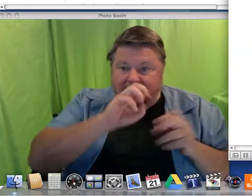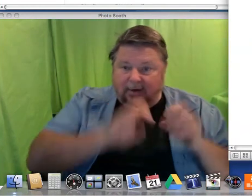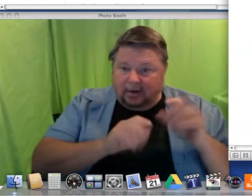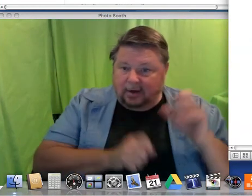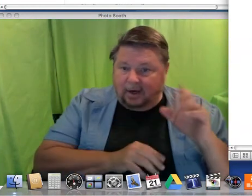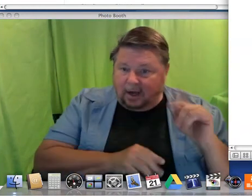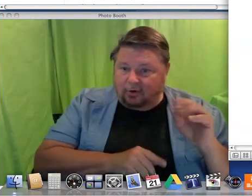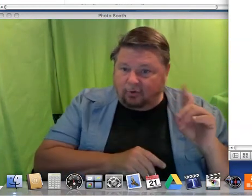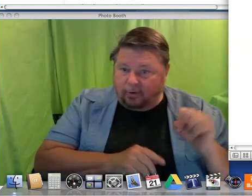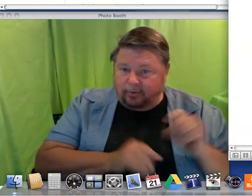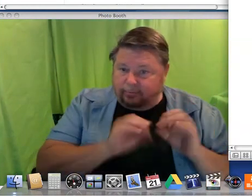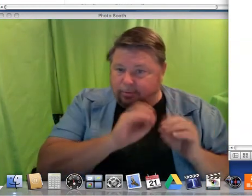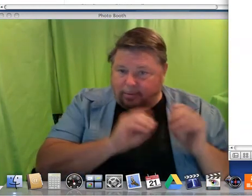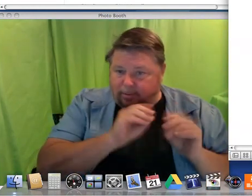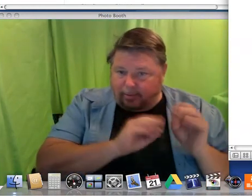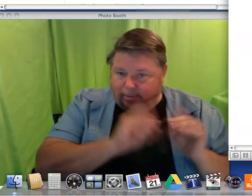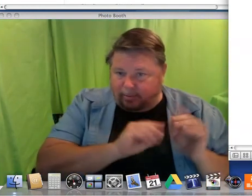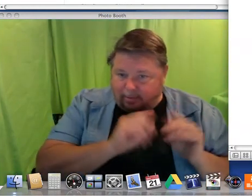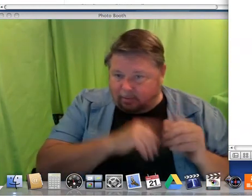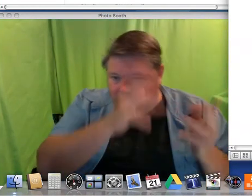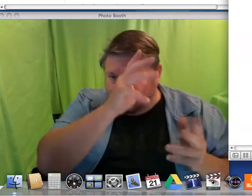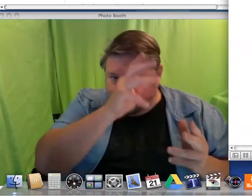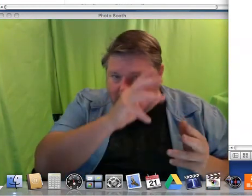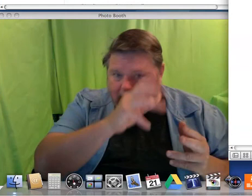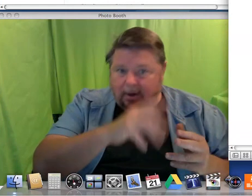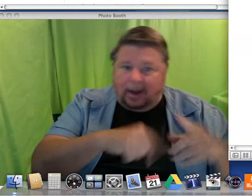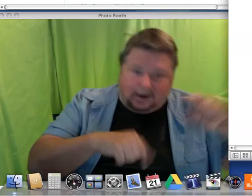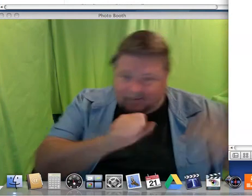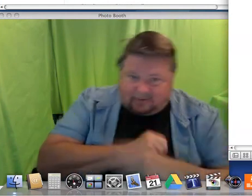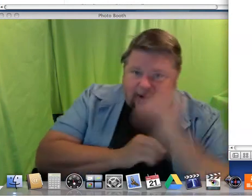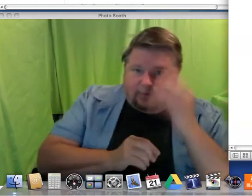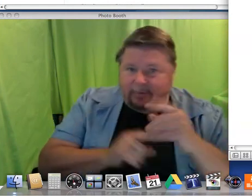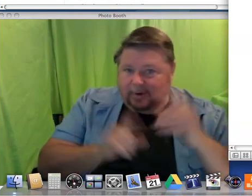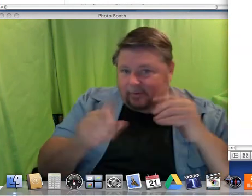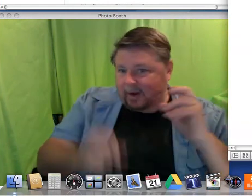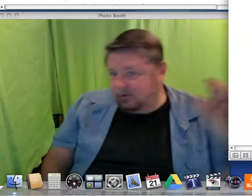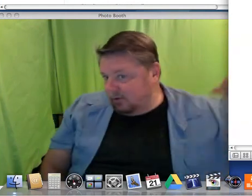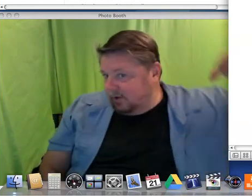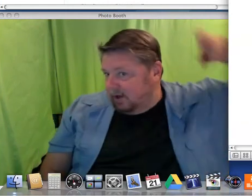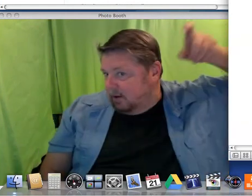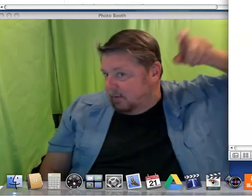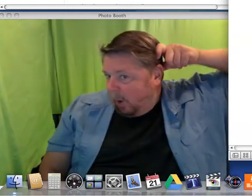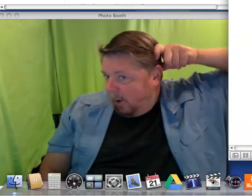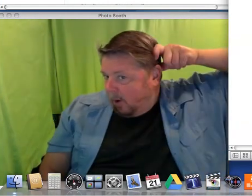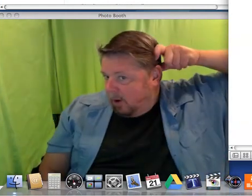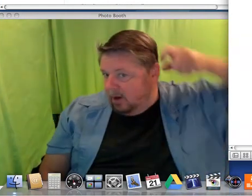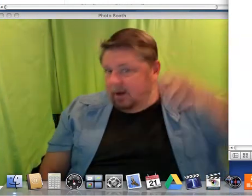these electrodes, boom, boom, boom, boom, boom, boom, and it sends that information back to the